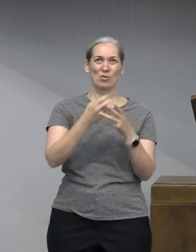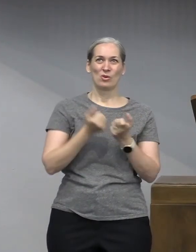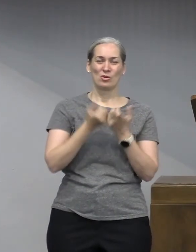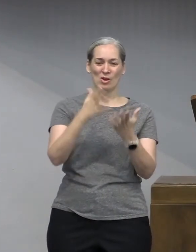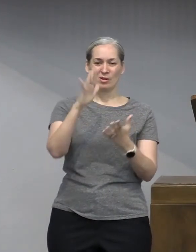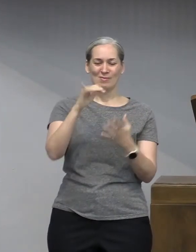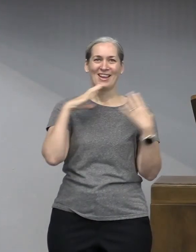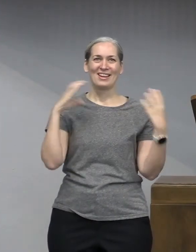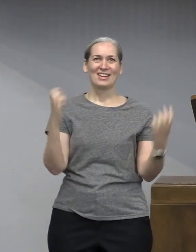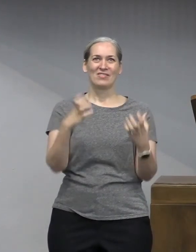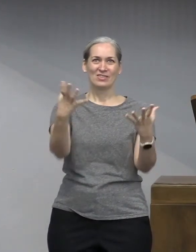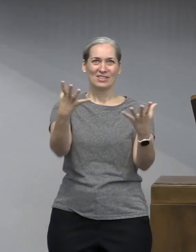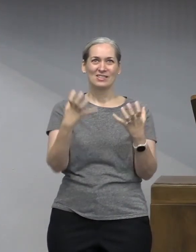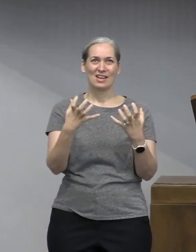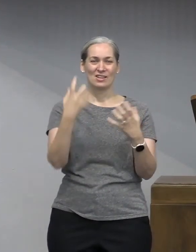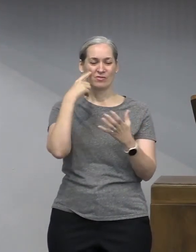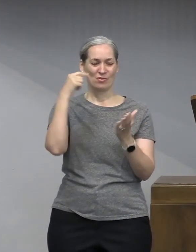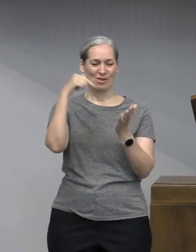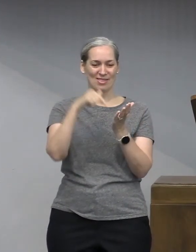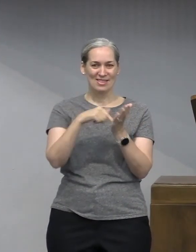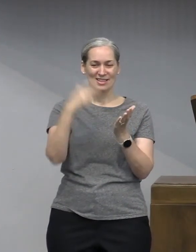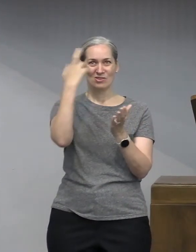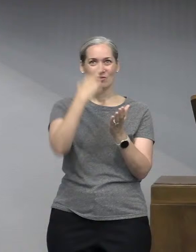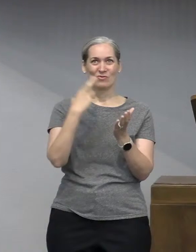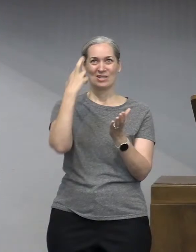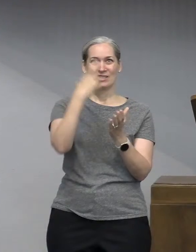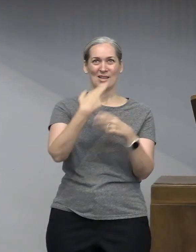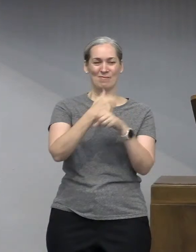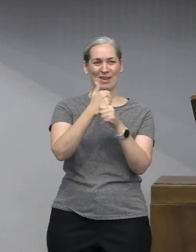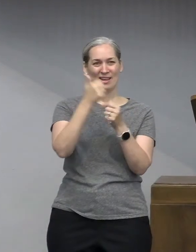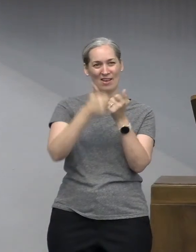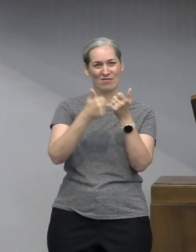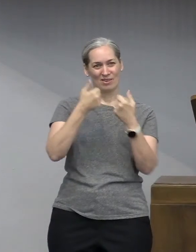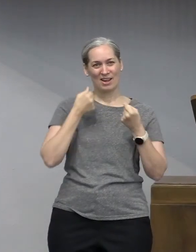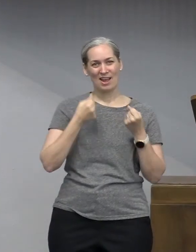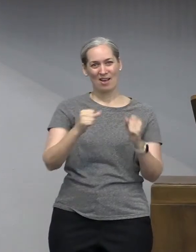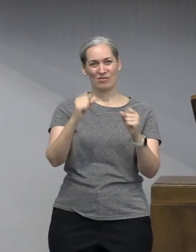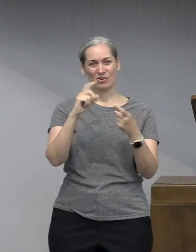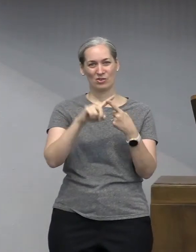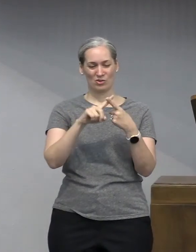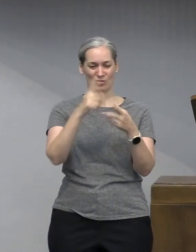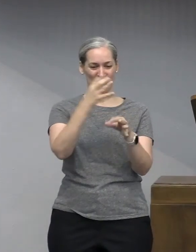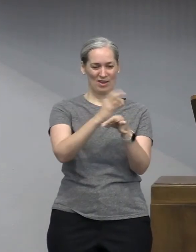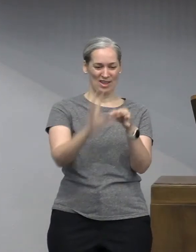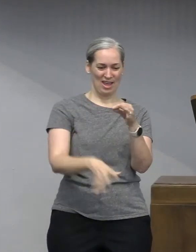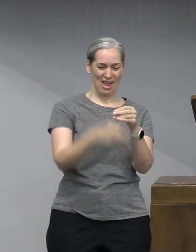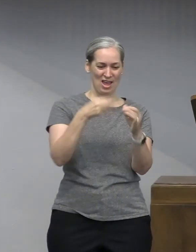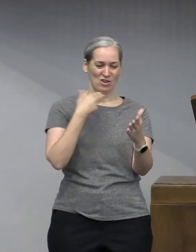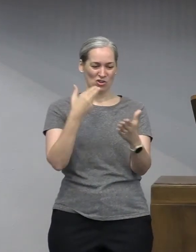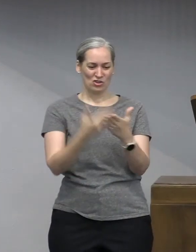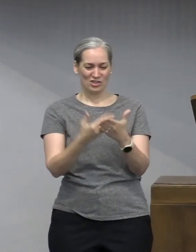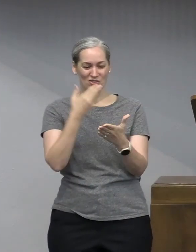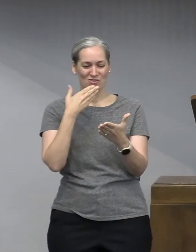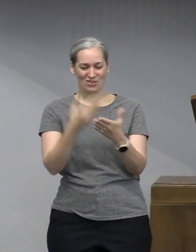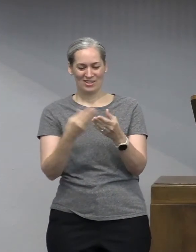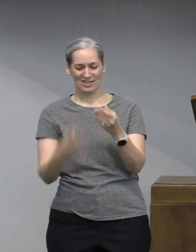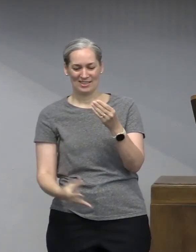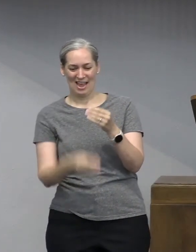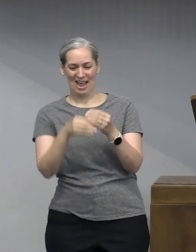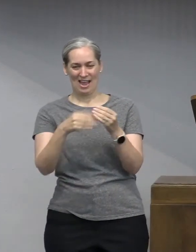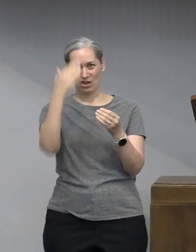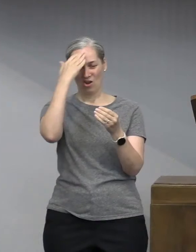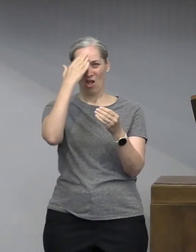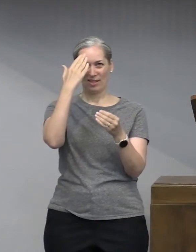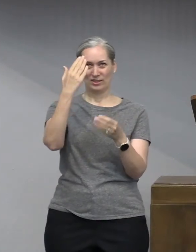by evil desires. For this very reason, make every effort to add to your faith goodness, and to goodness,